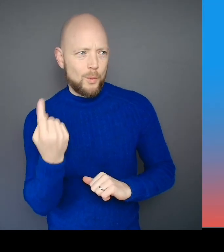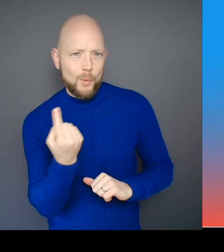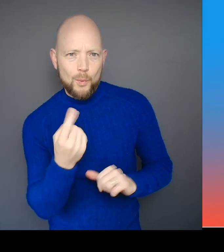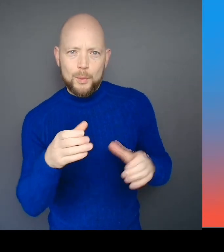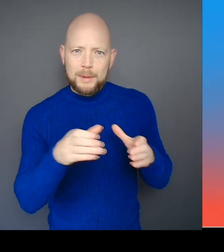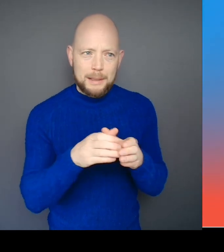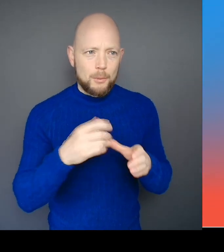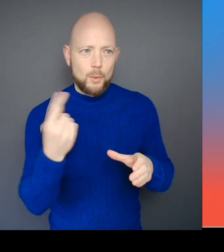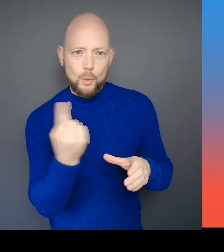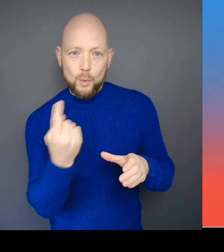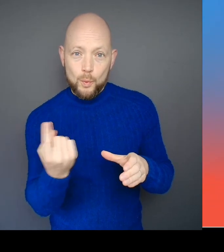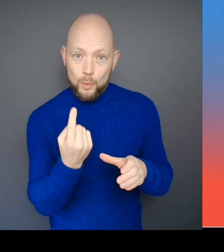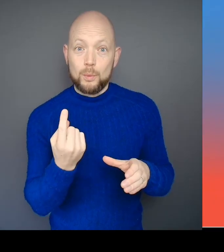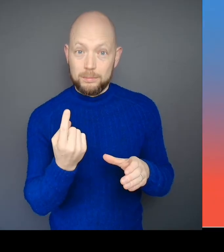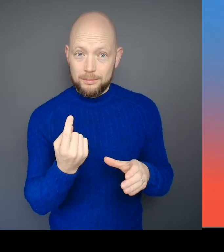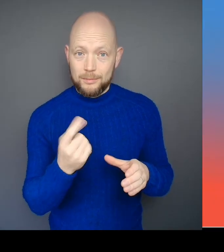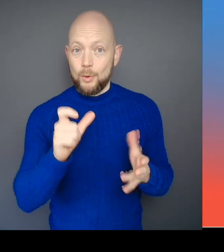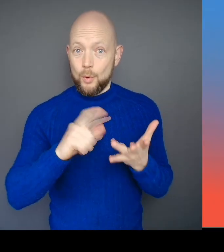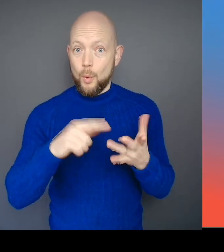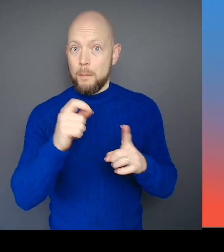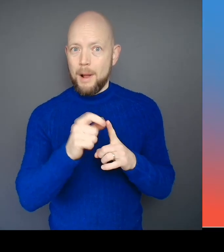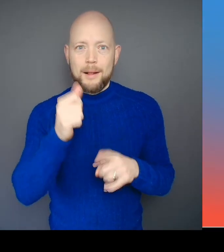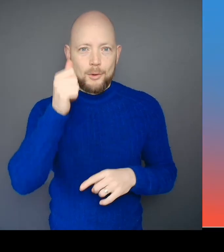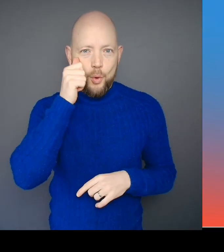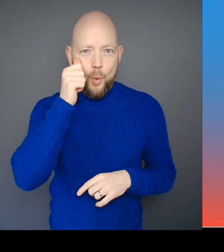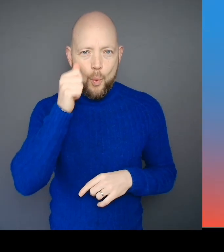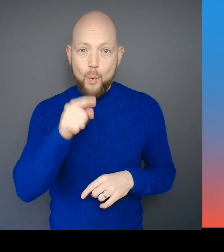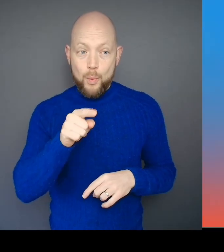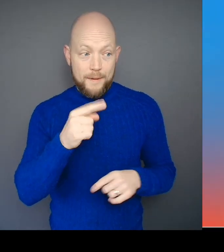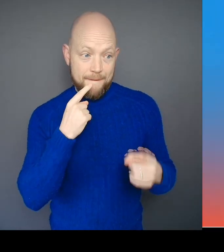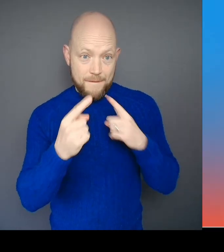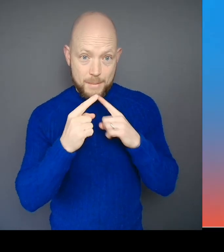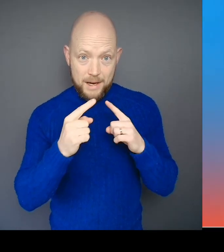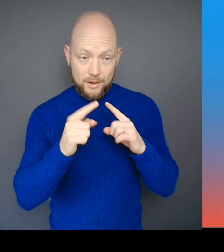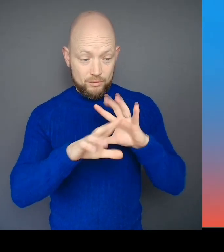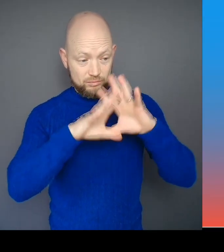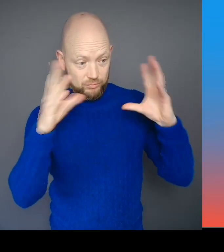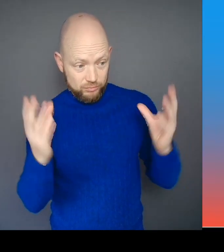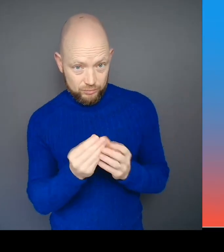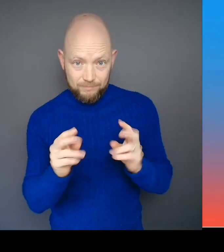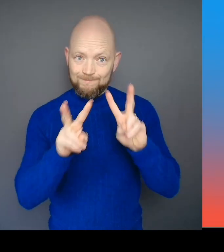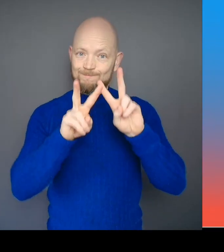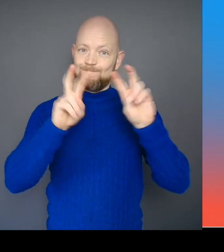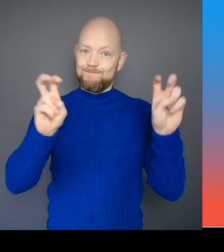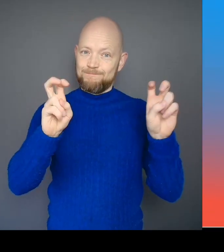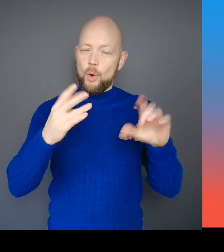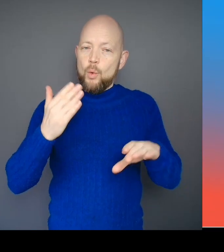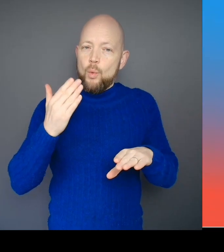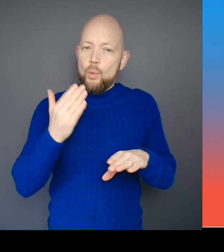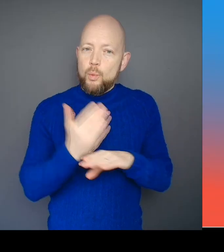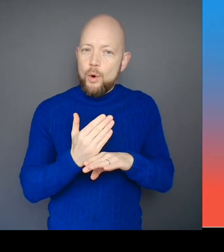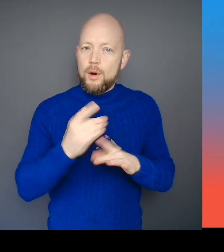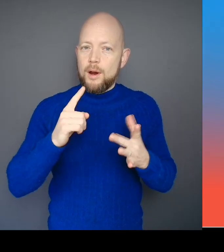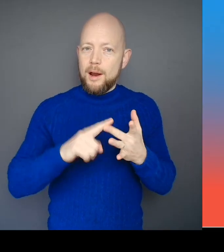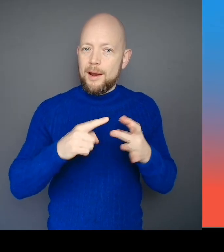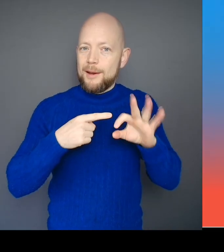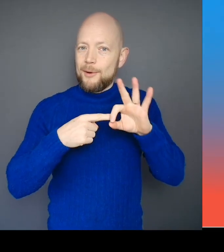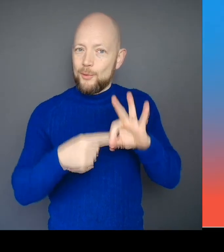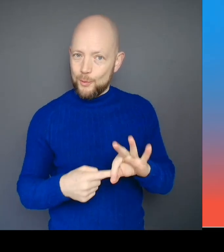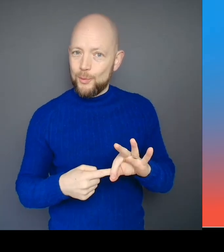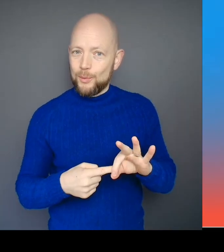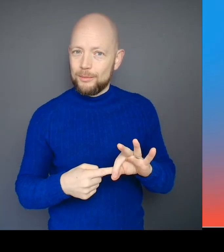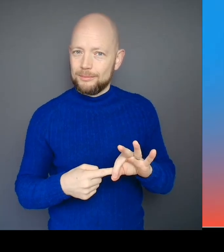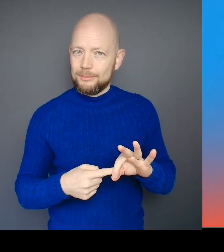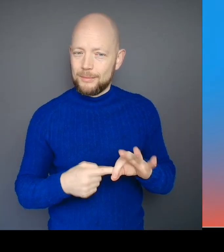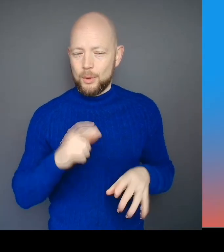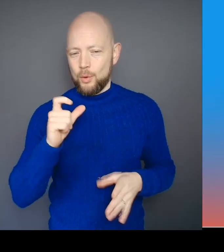who your collaborators are, who's in your team. All of that collectively is known as Work IQ. And this is the core